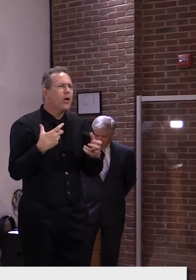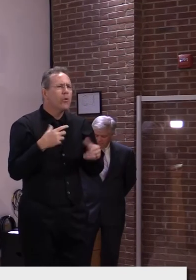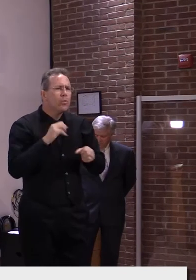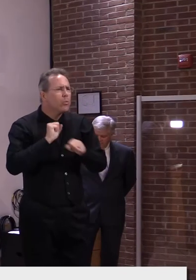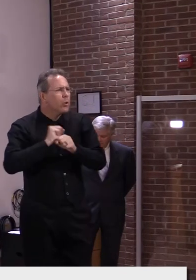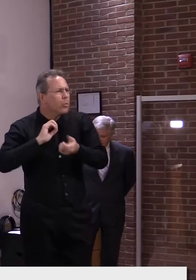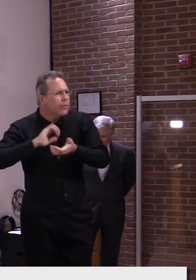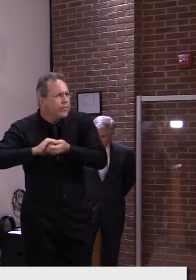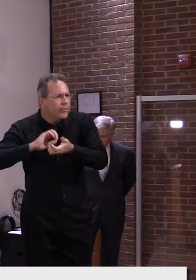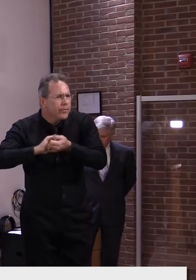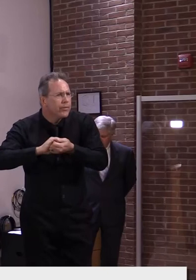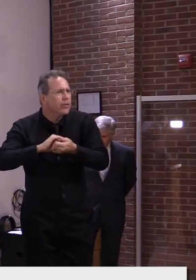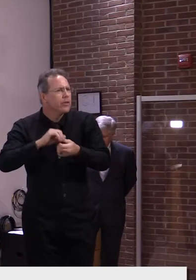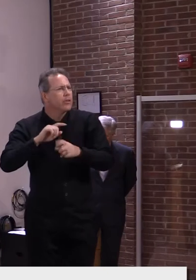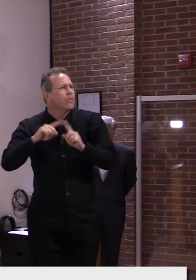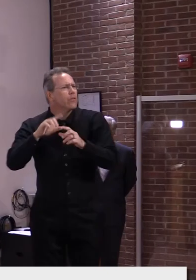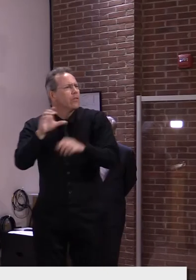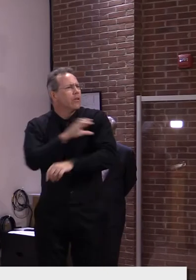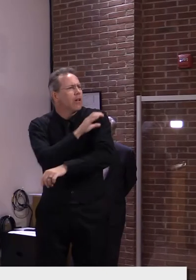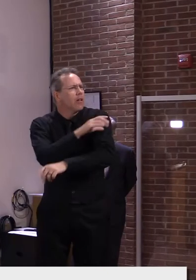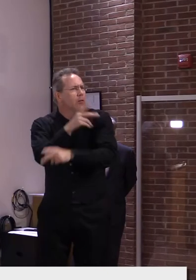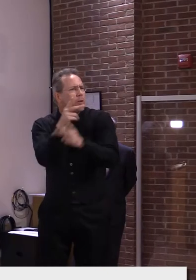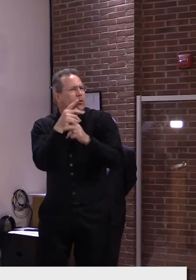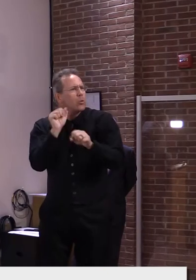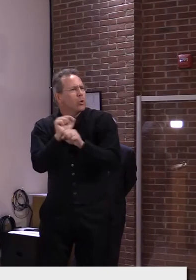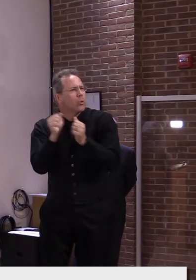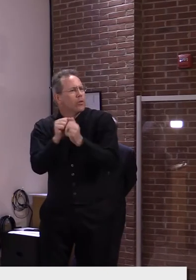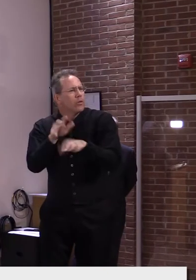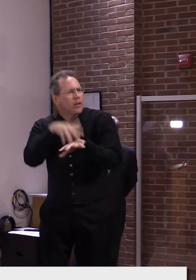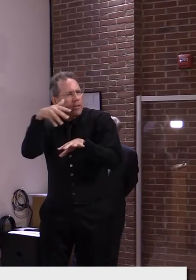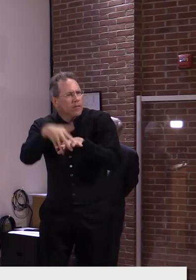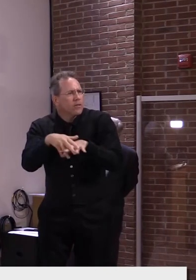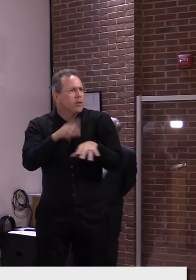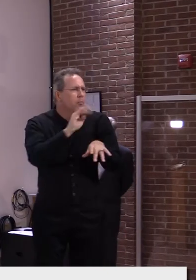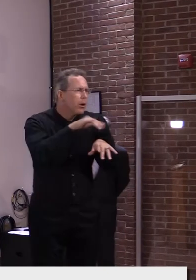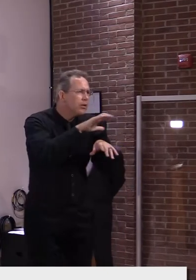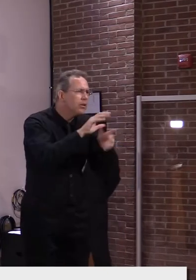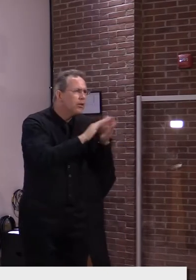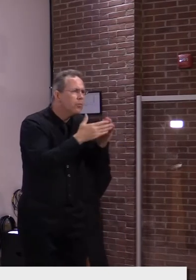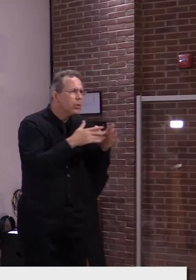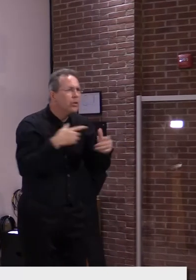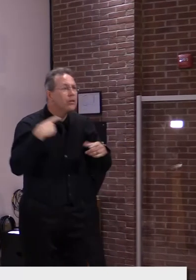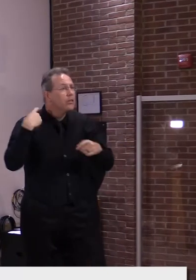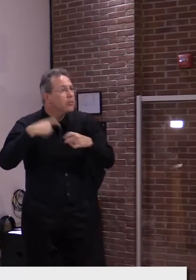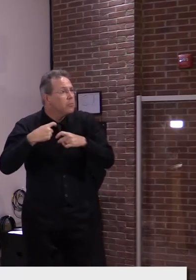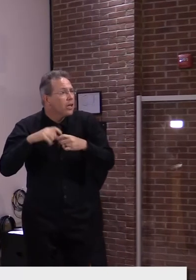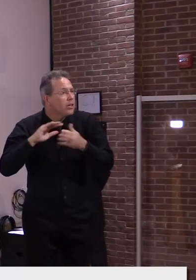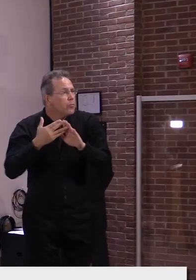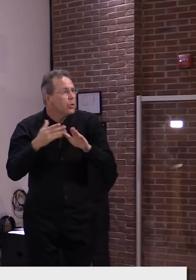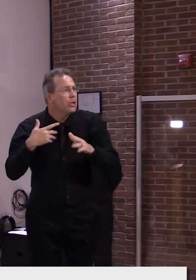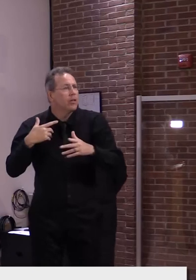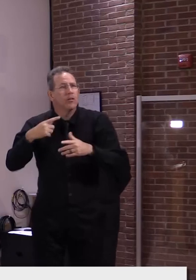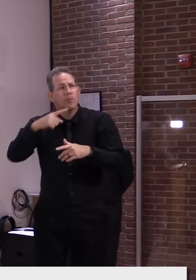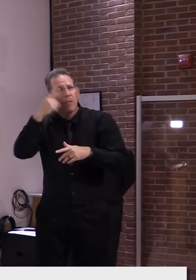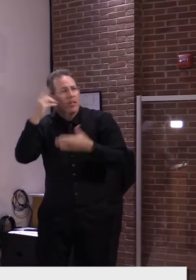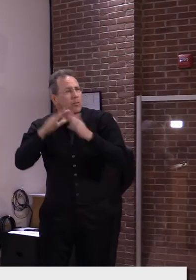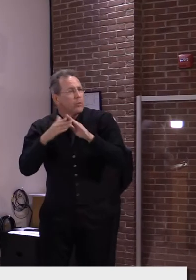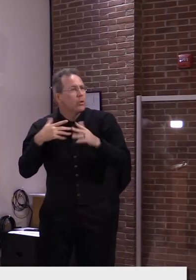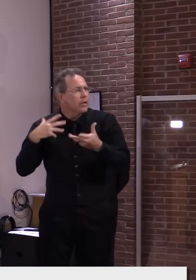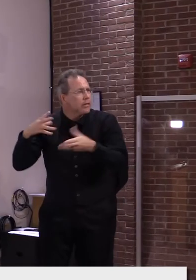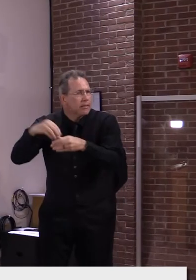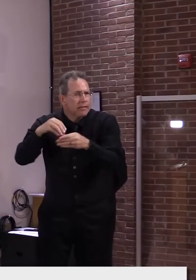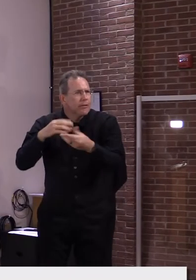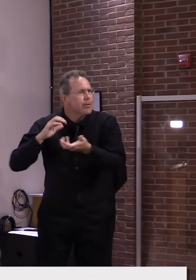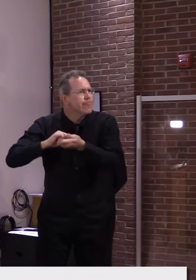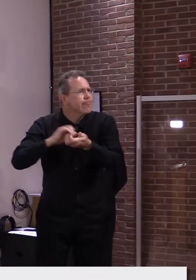of the community, Native American, as well as Hispanic and African American, and it's